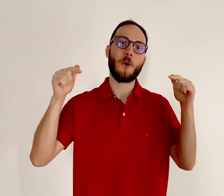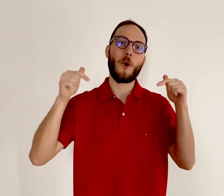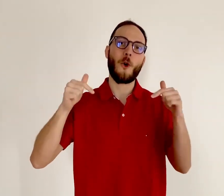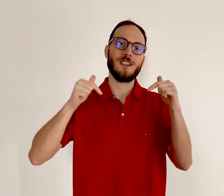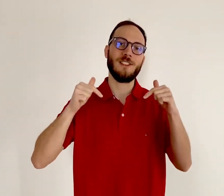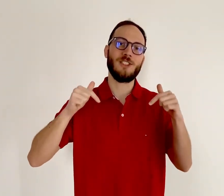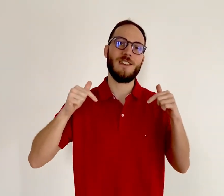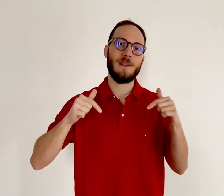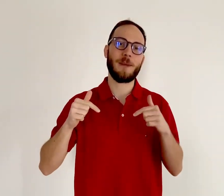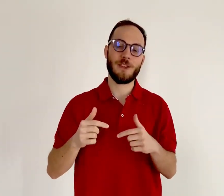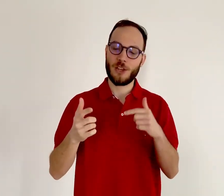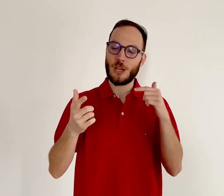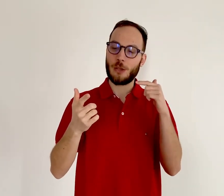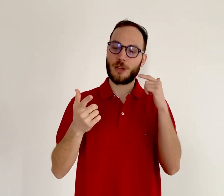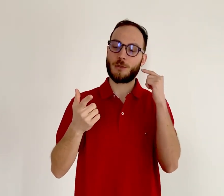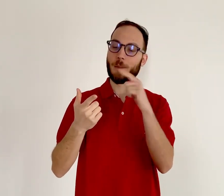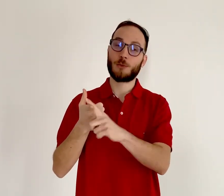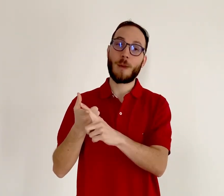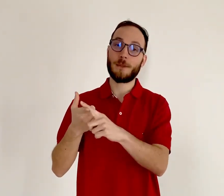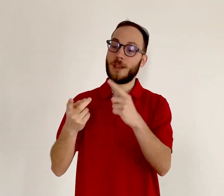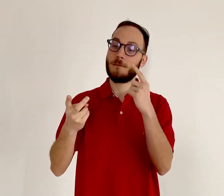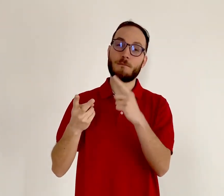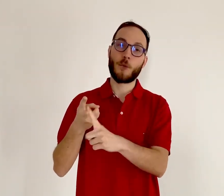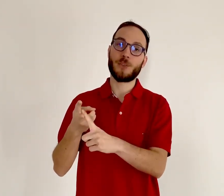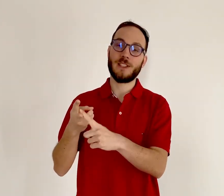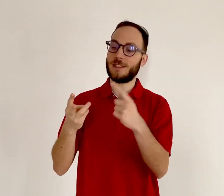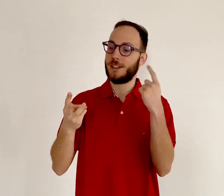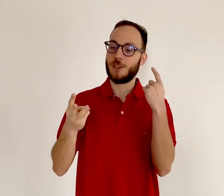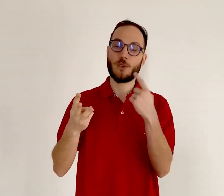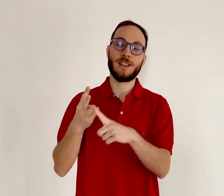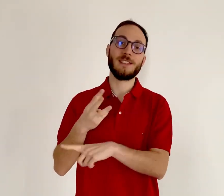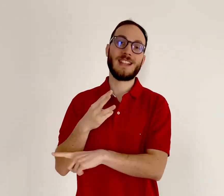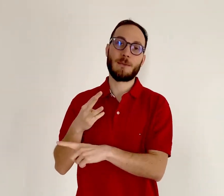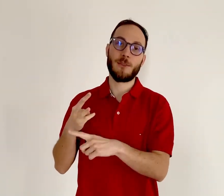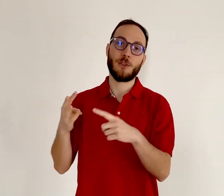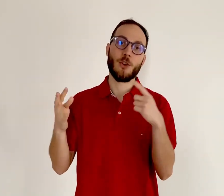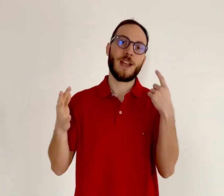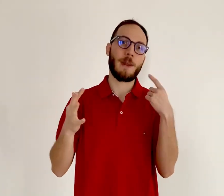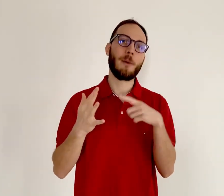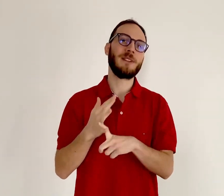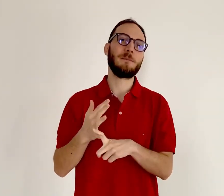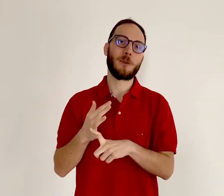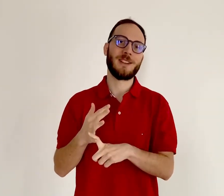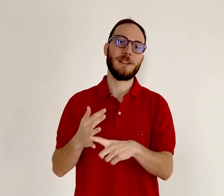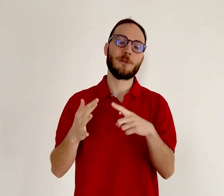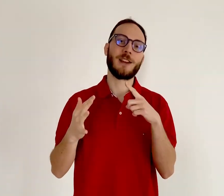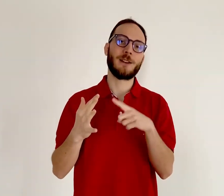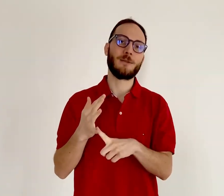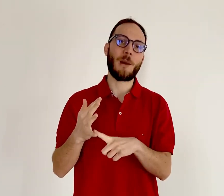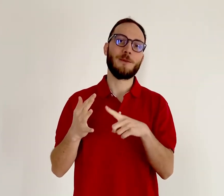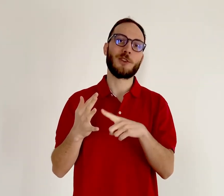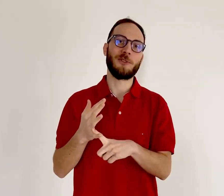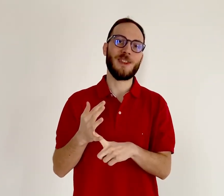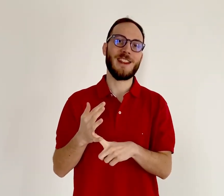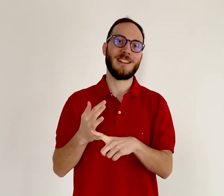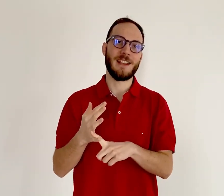on this JV page you can grab swipes bonuses you can see the demo video and most importantly you can grab your affiliate link